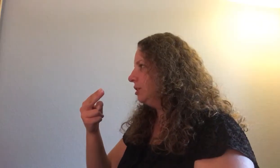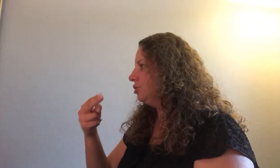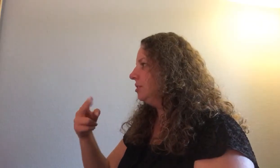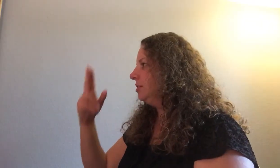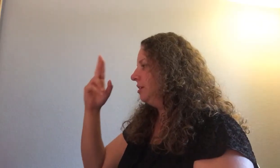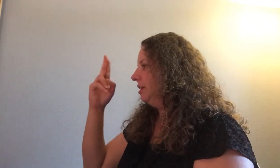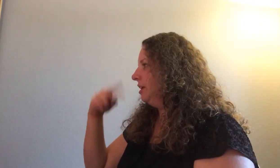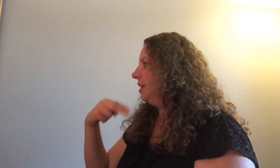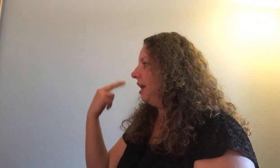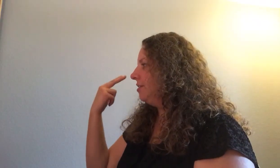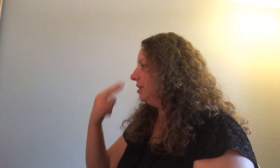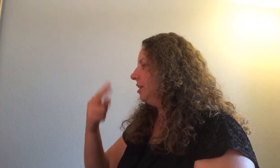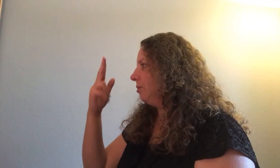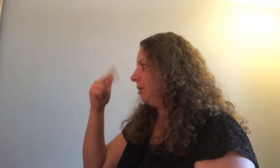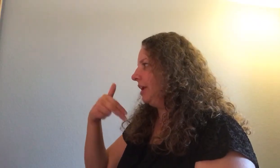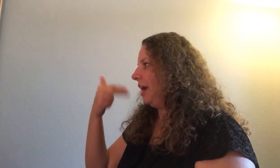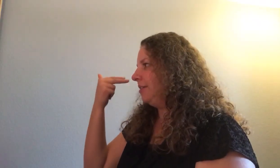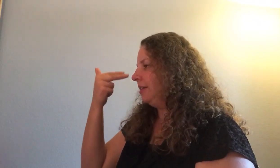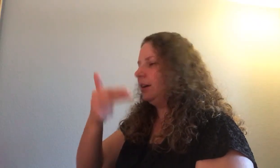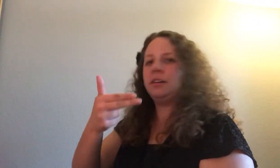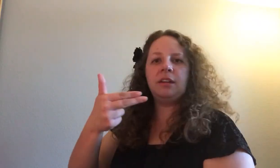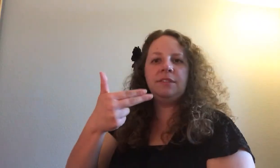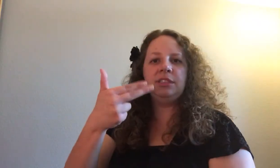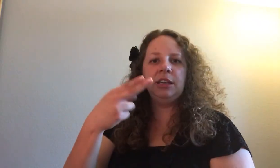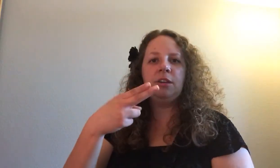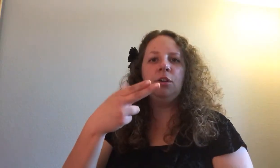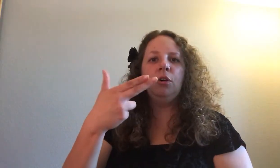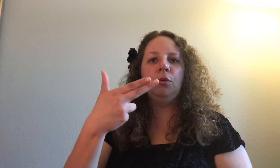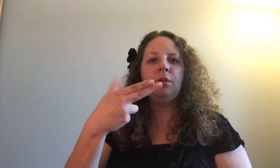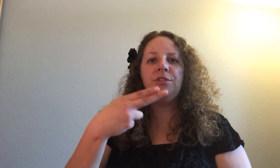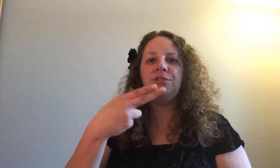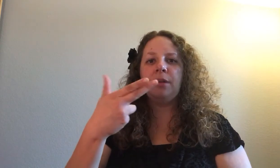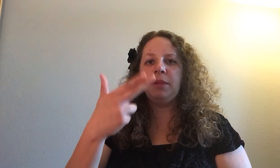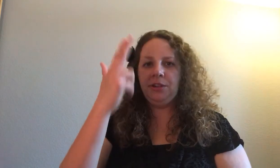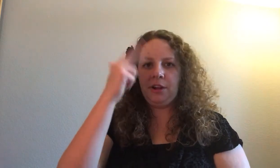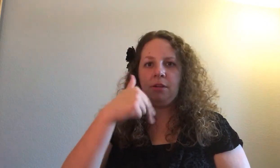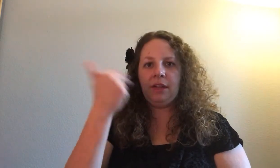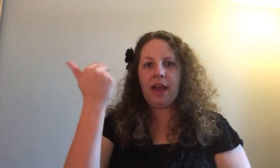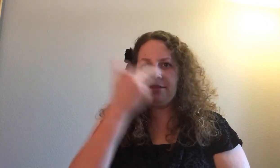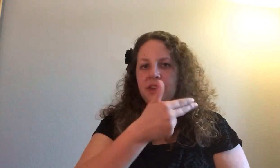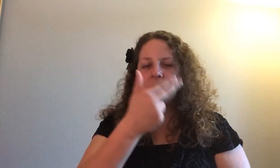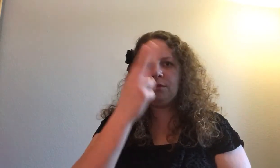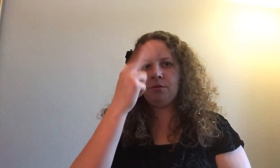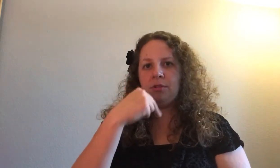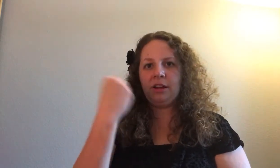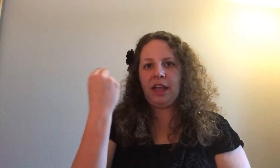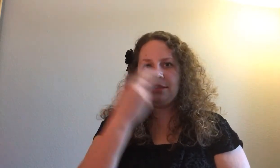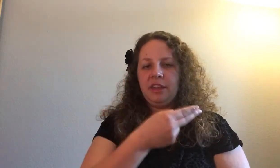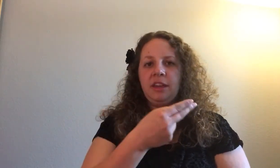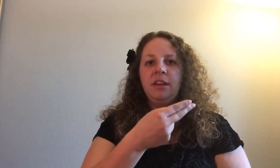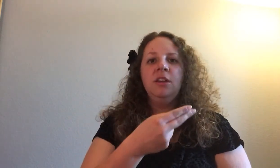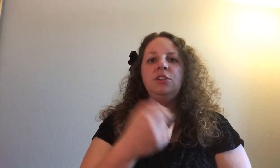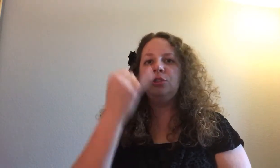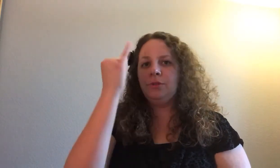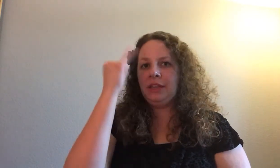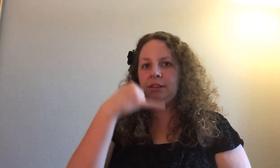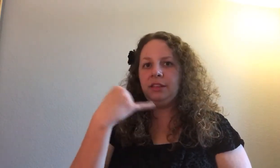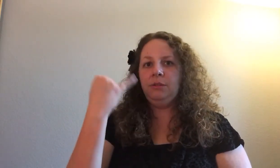religion, Catholic or Catholic. I've seen it with your thumb in or out, Catholic or Catholic. So Italy with